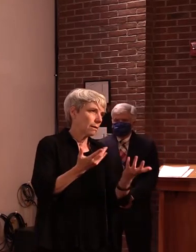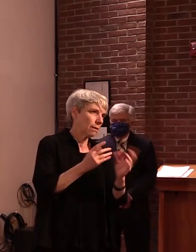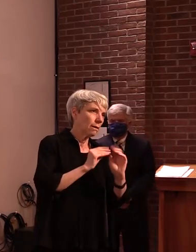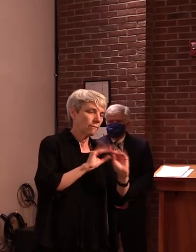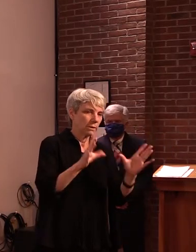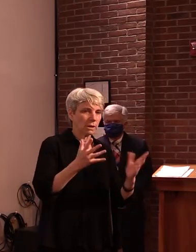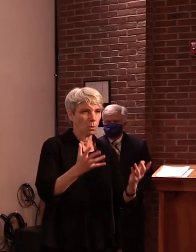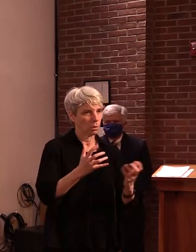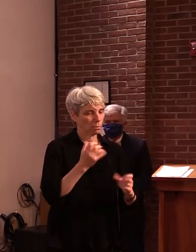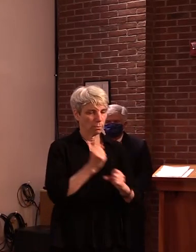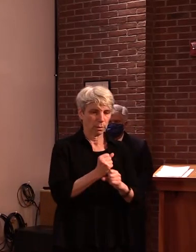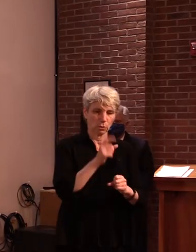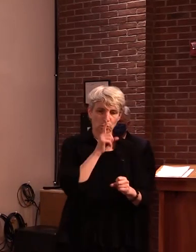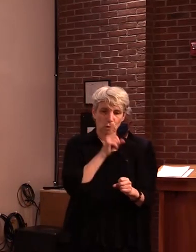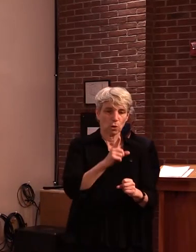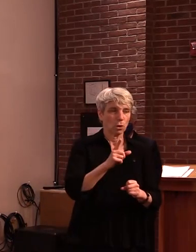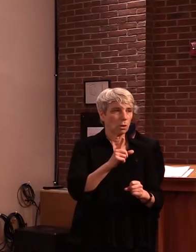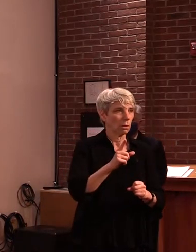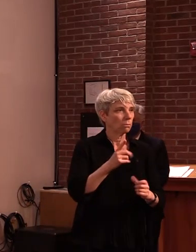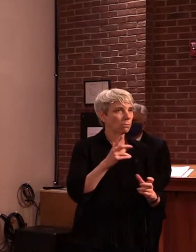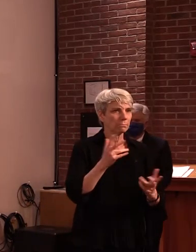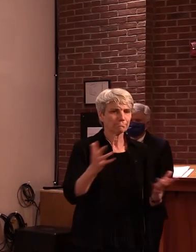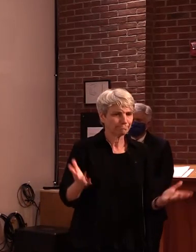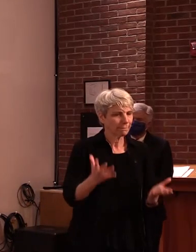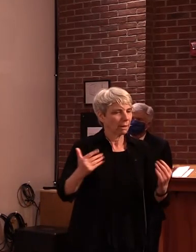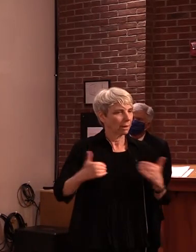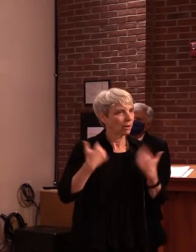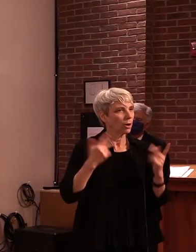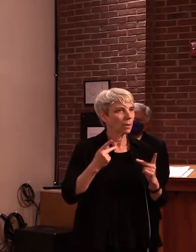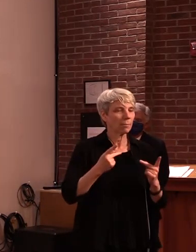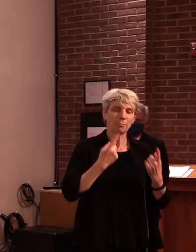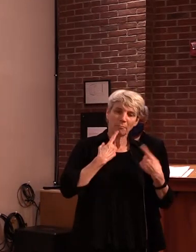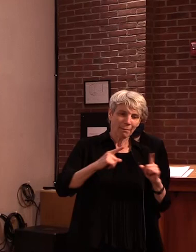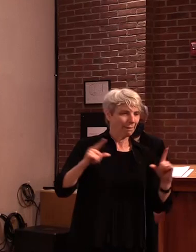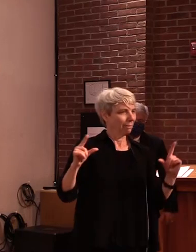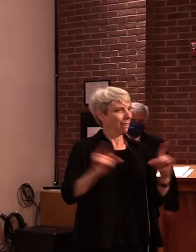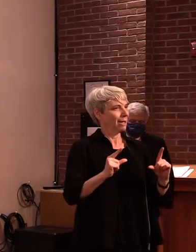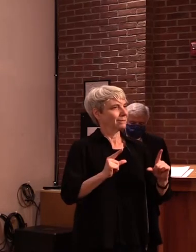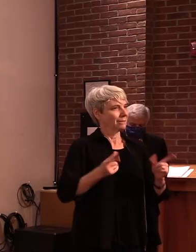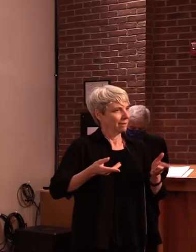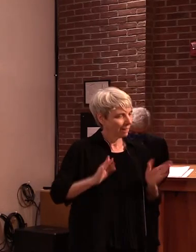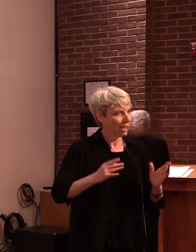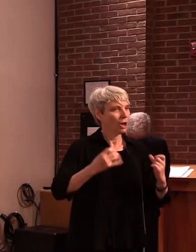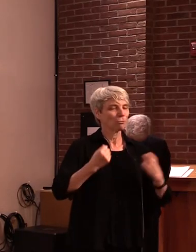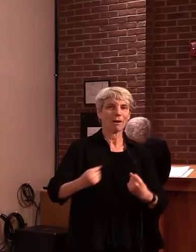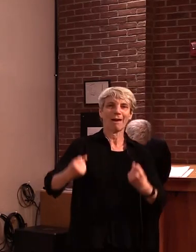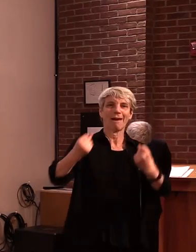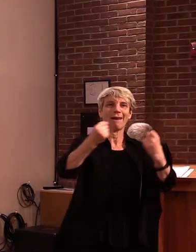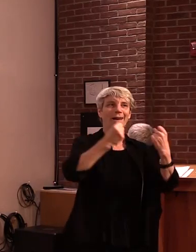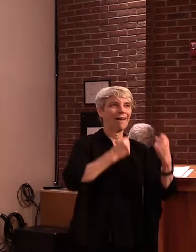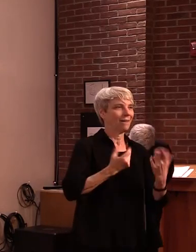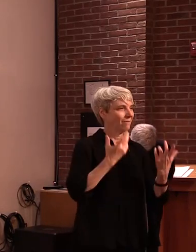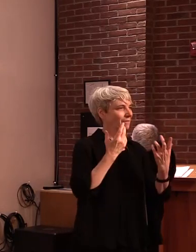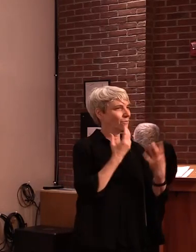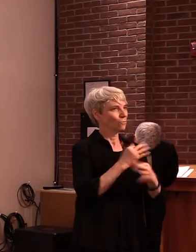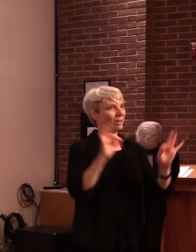people are able to get their licenses and get to enjoy the freedom of